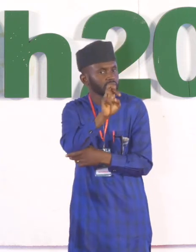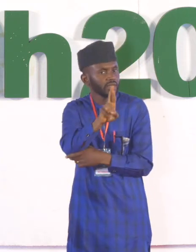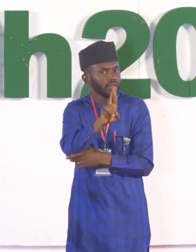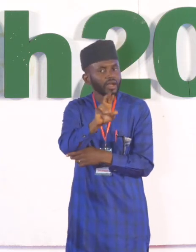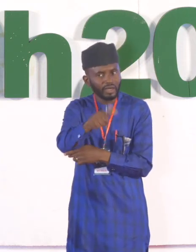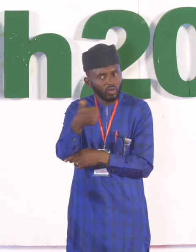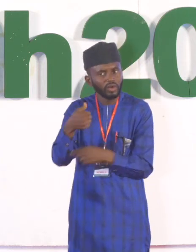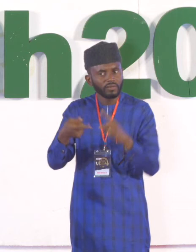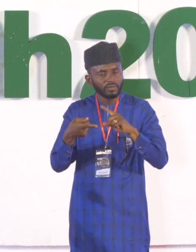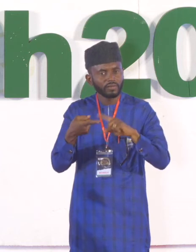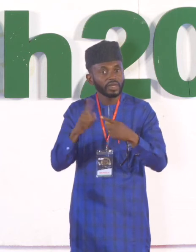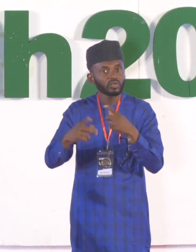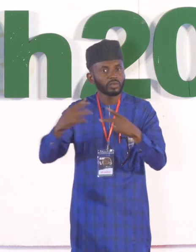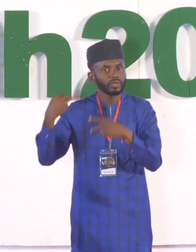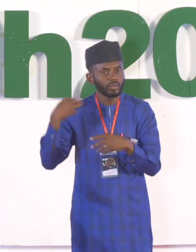rest?